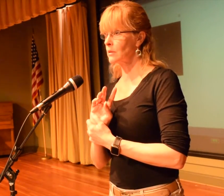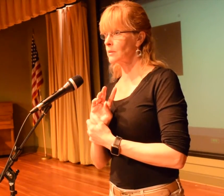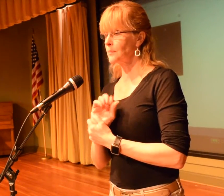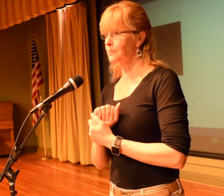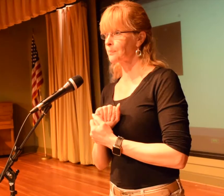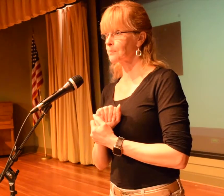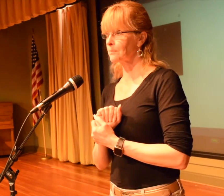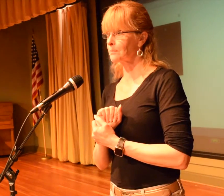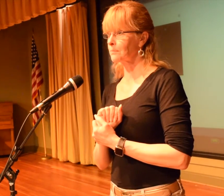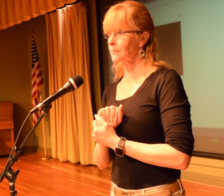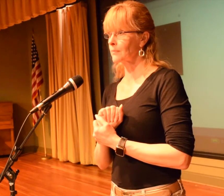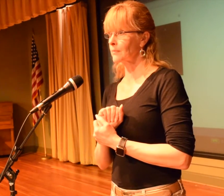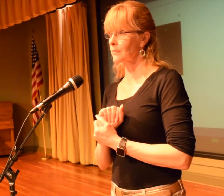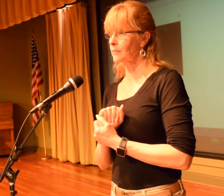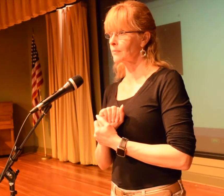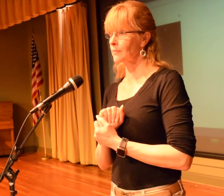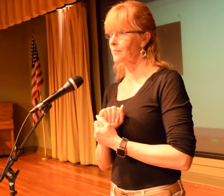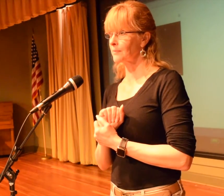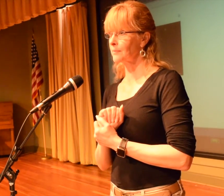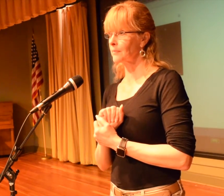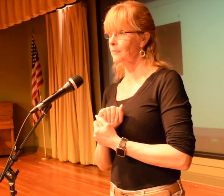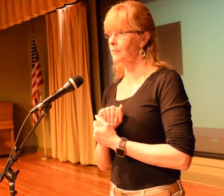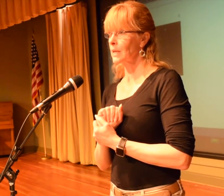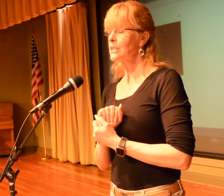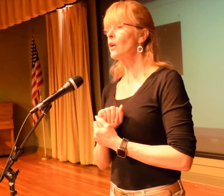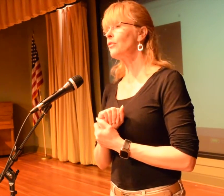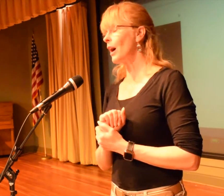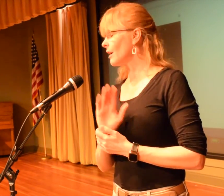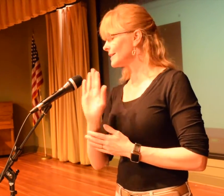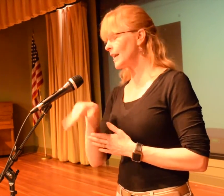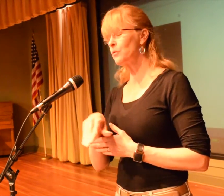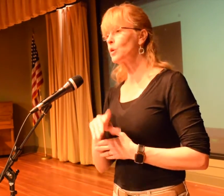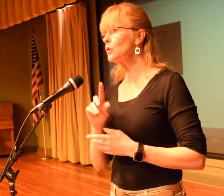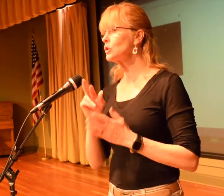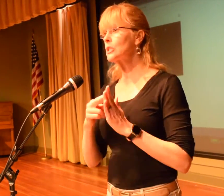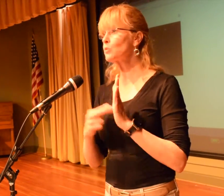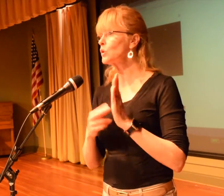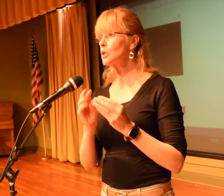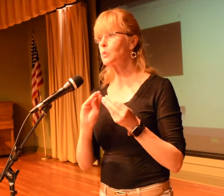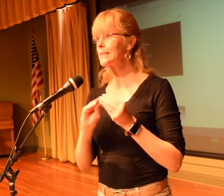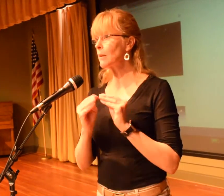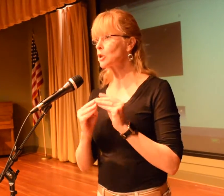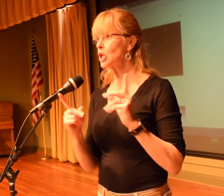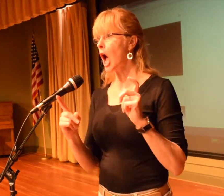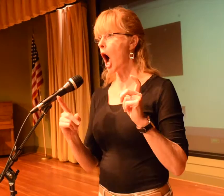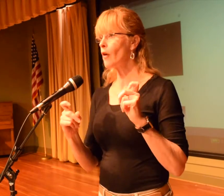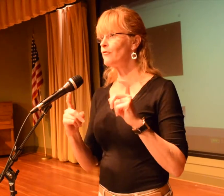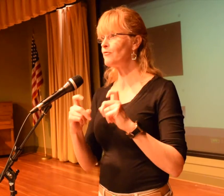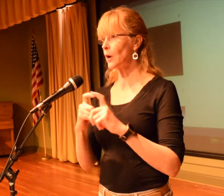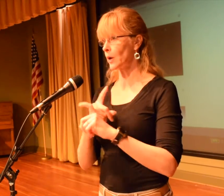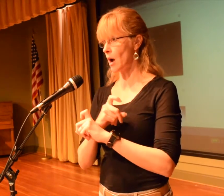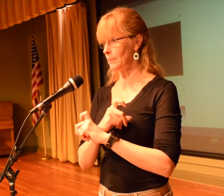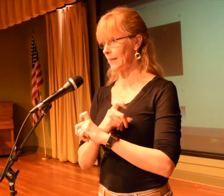about like it isn't when you recite the phone number. So if rules with numbers are very